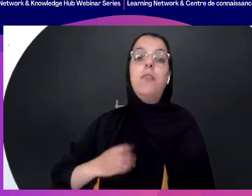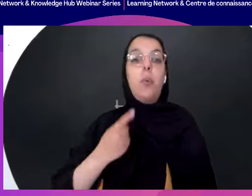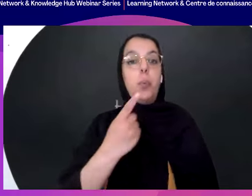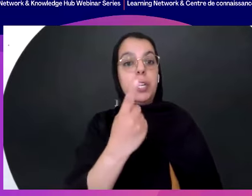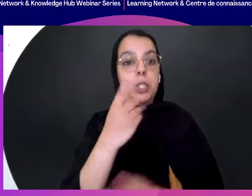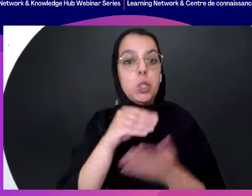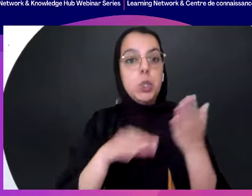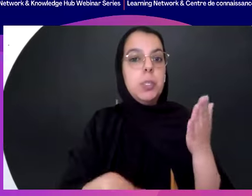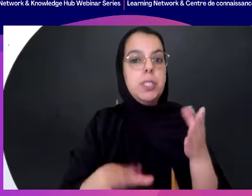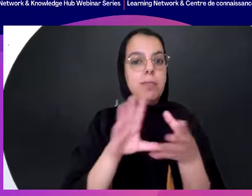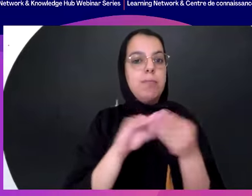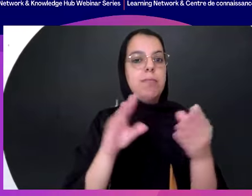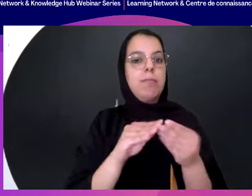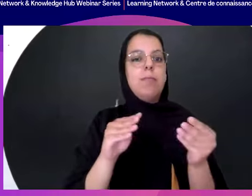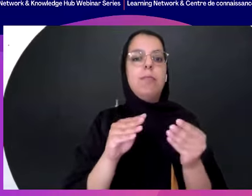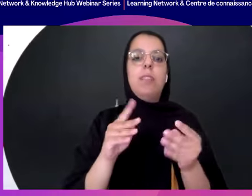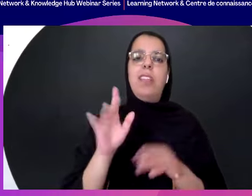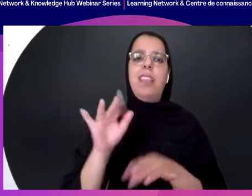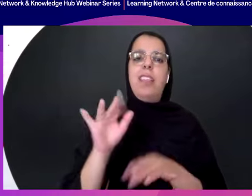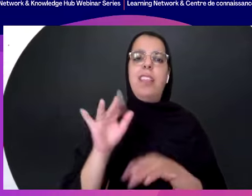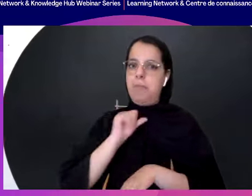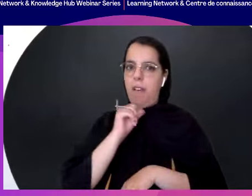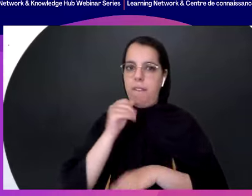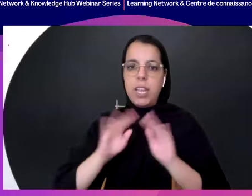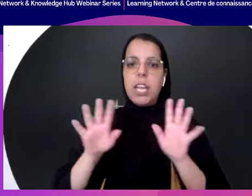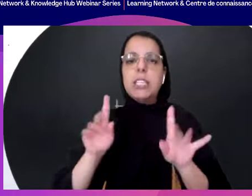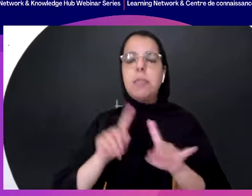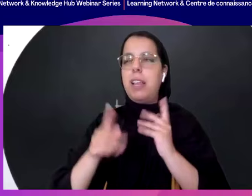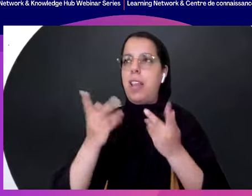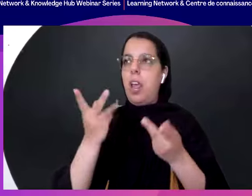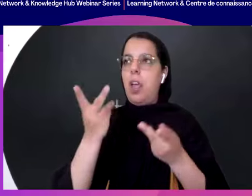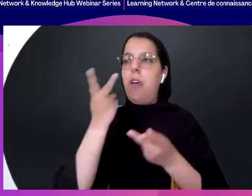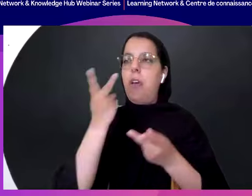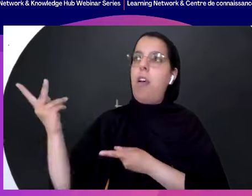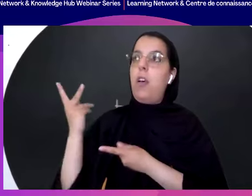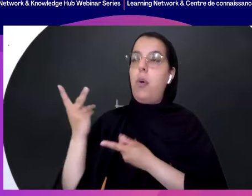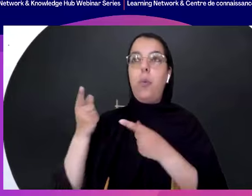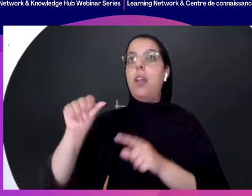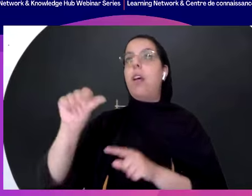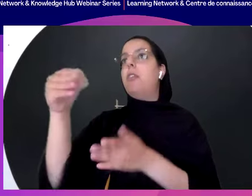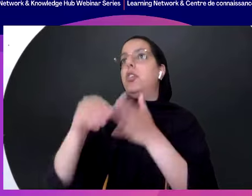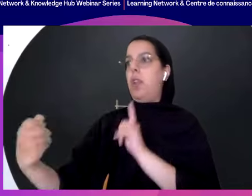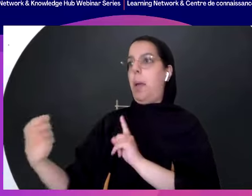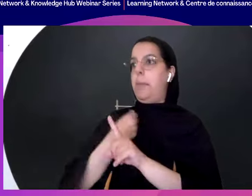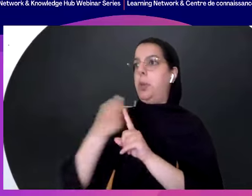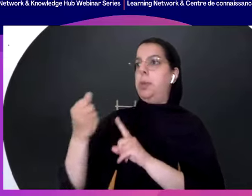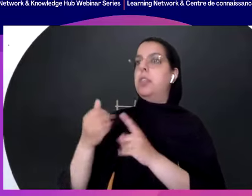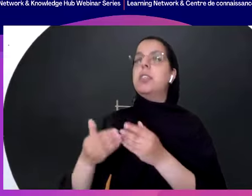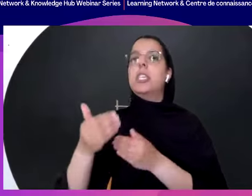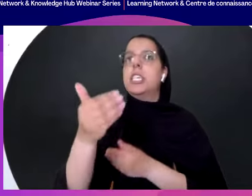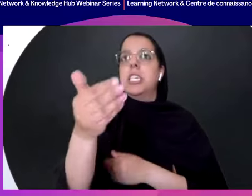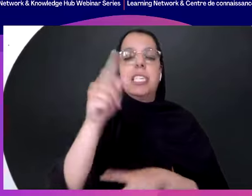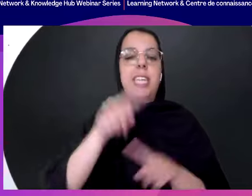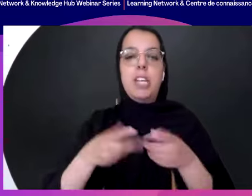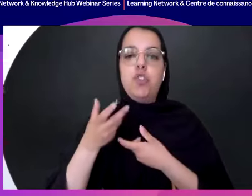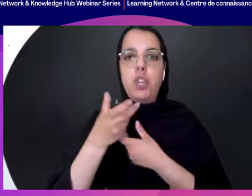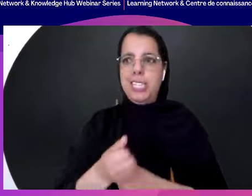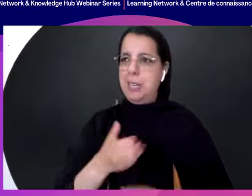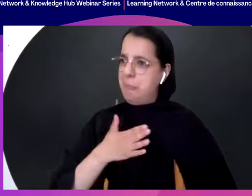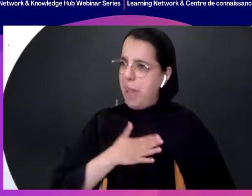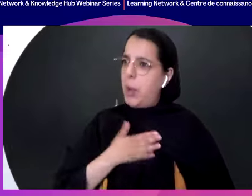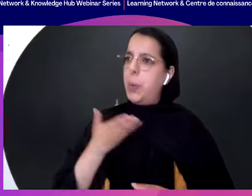an inability to trust anyone after that, the first student abuse experience. Even my own people. I remember as a child thinking